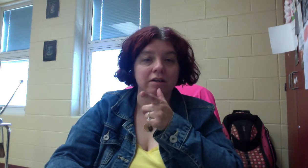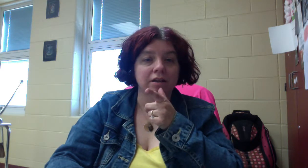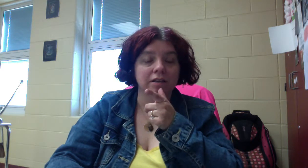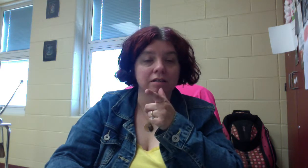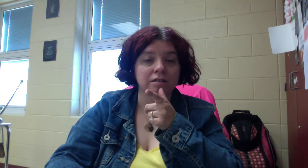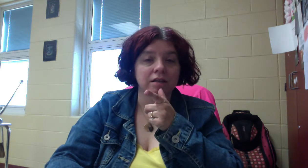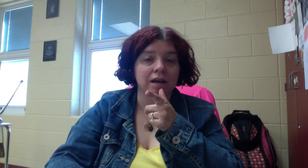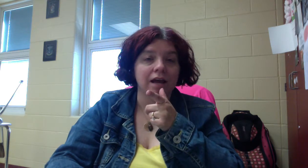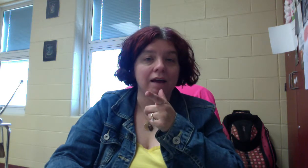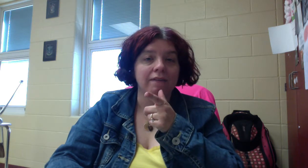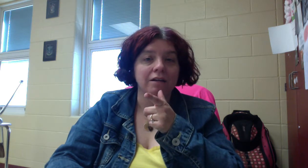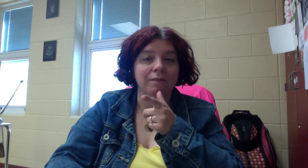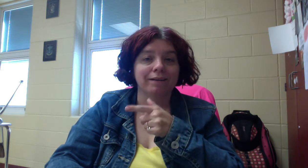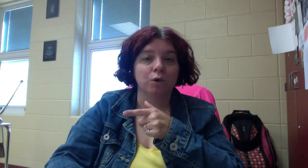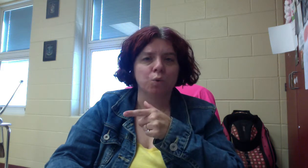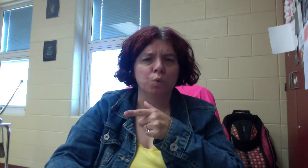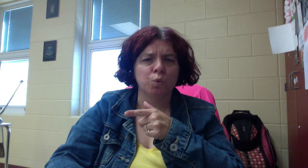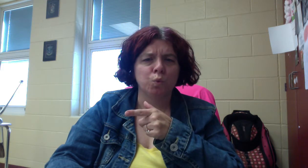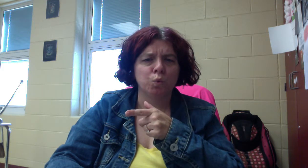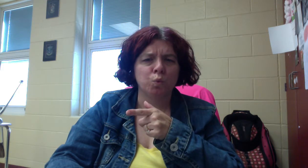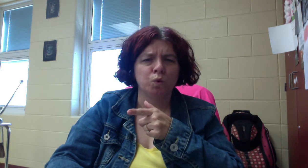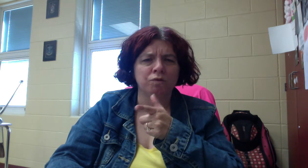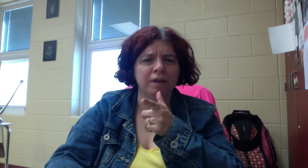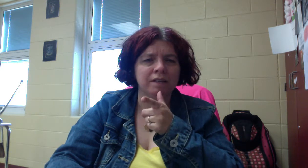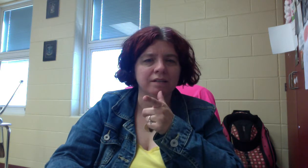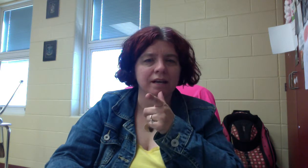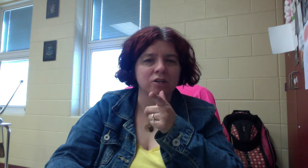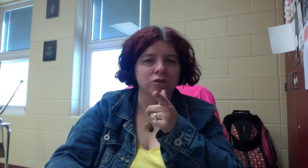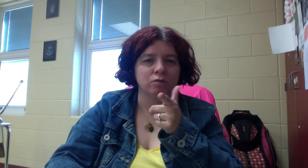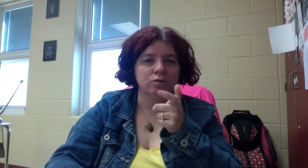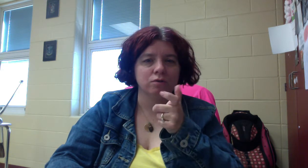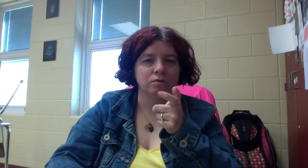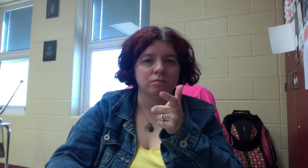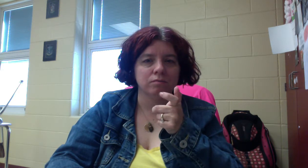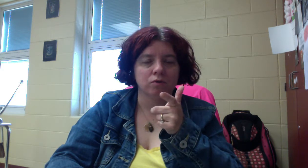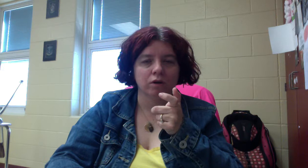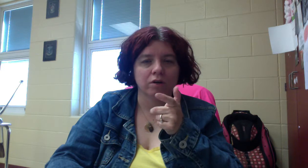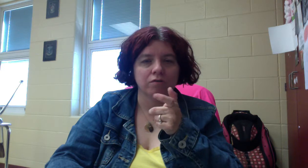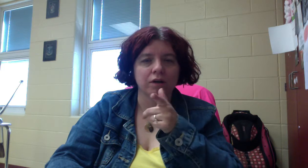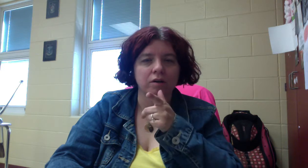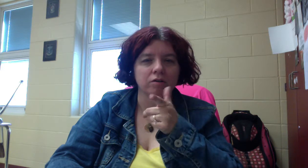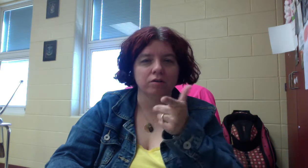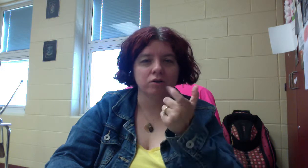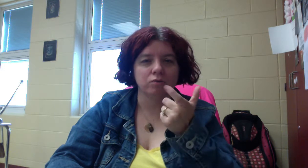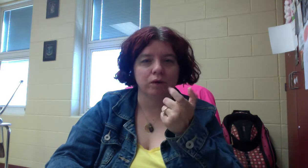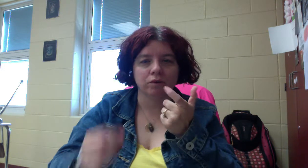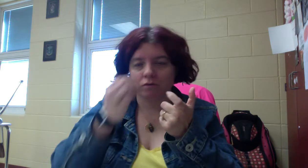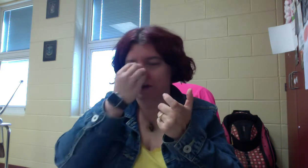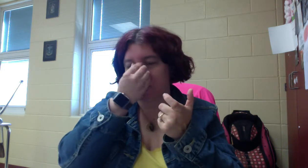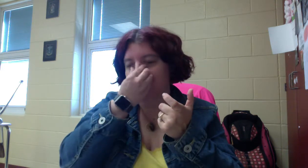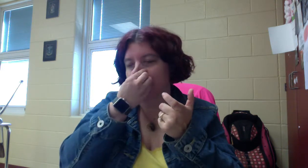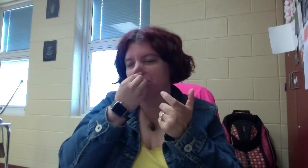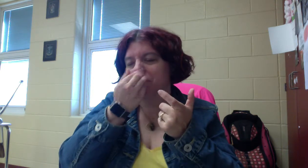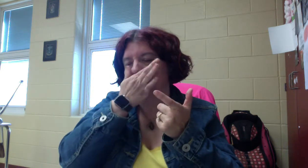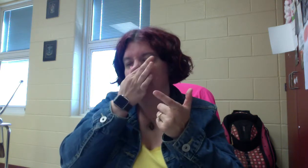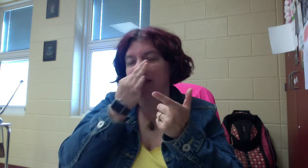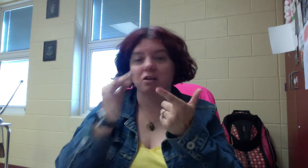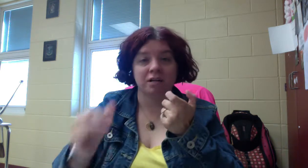like this, and then you make the ooh face as you crick your finger or as you wiggle your fingers, kind of like you're signing